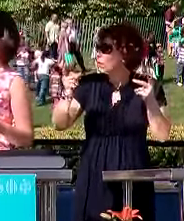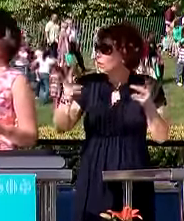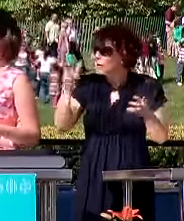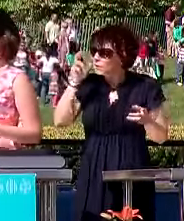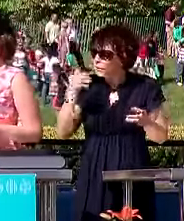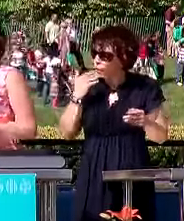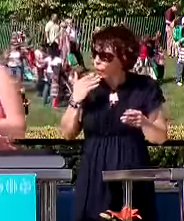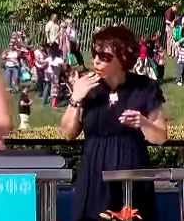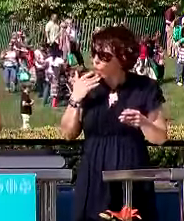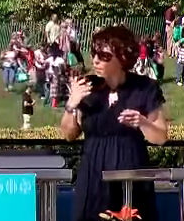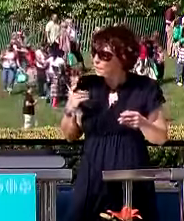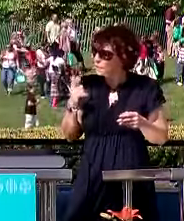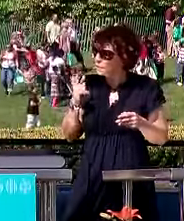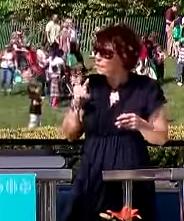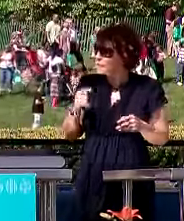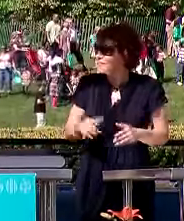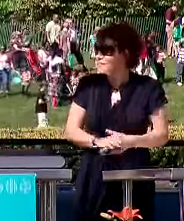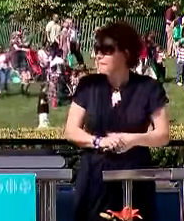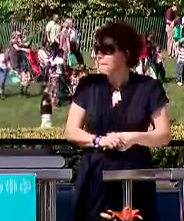yours is.